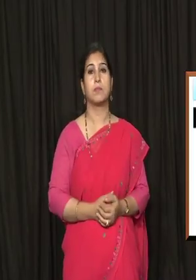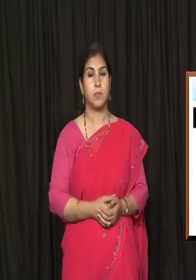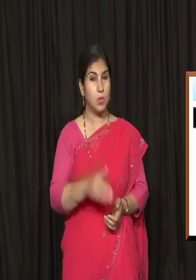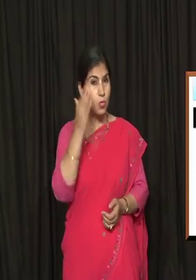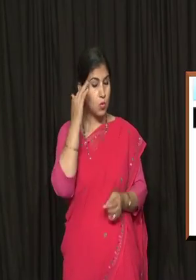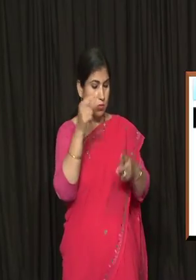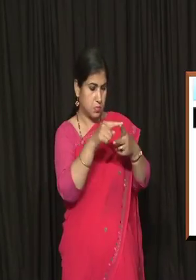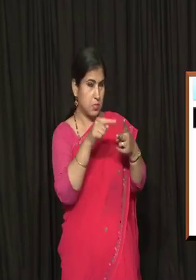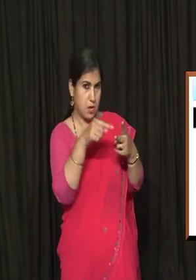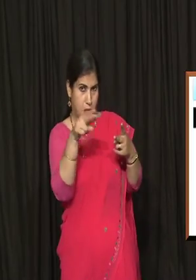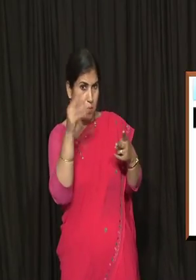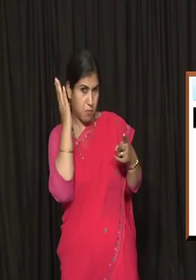Do you know these names before?